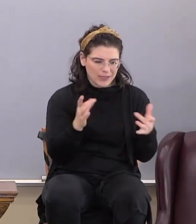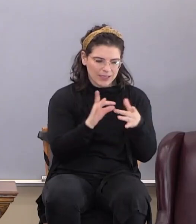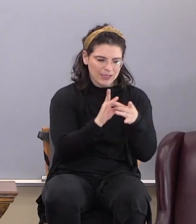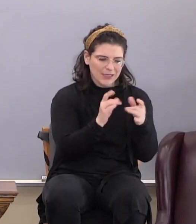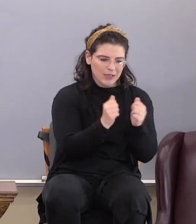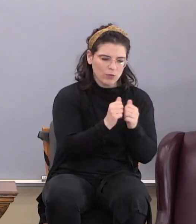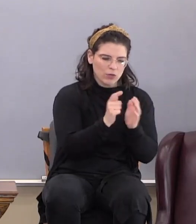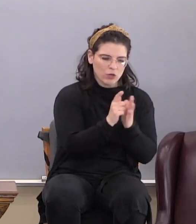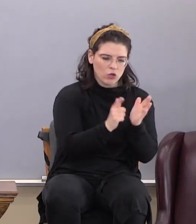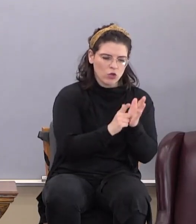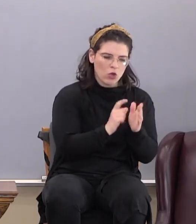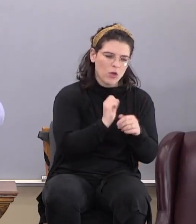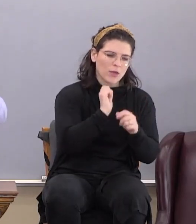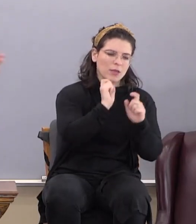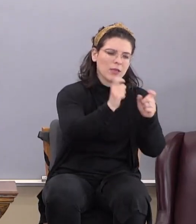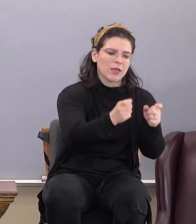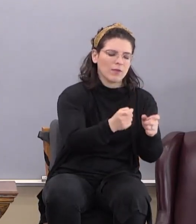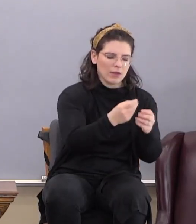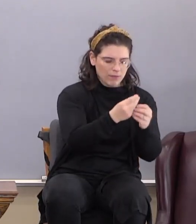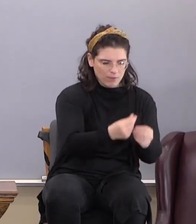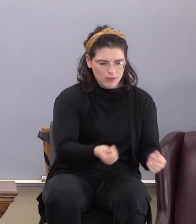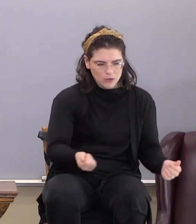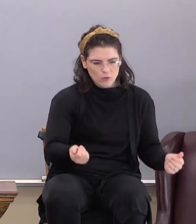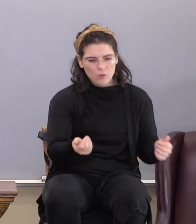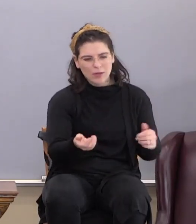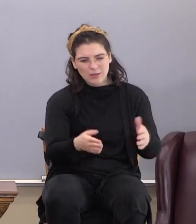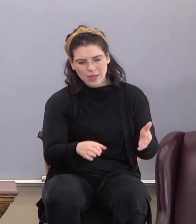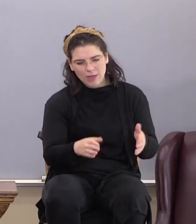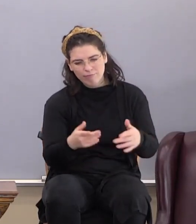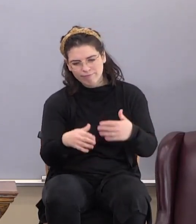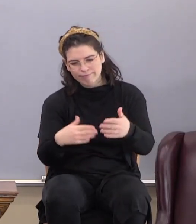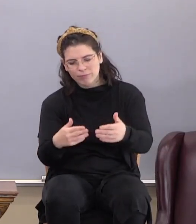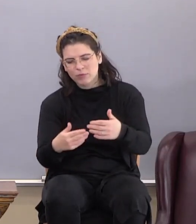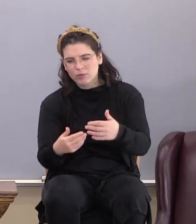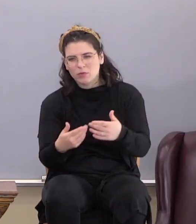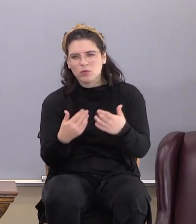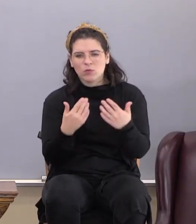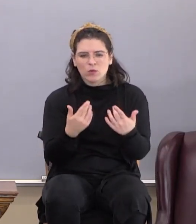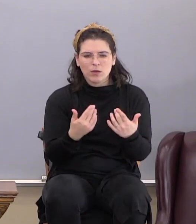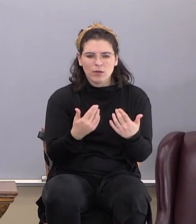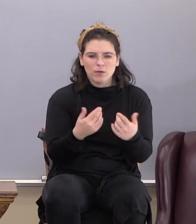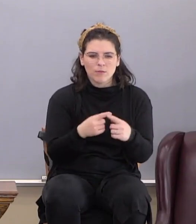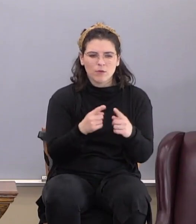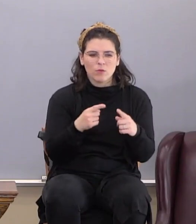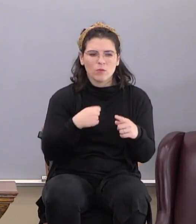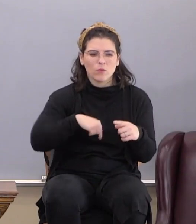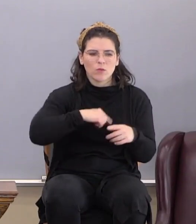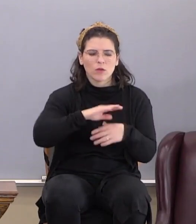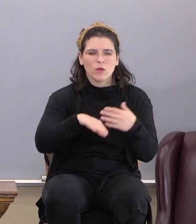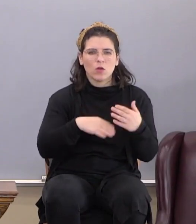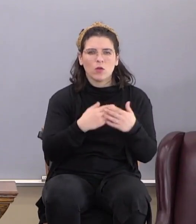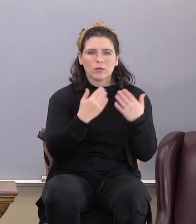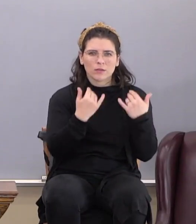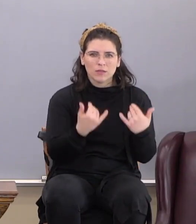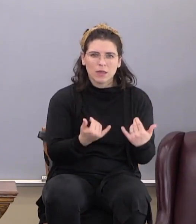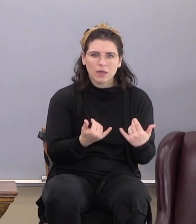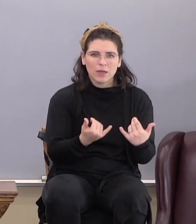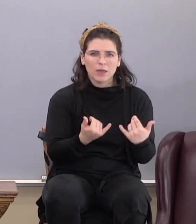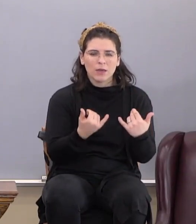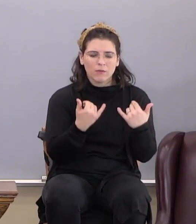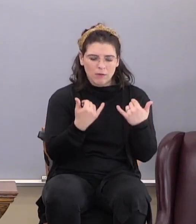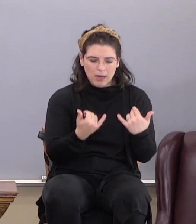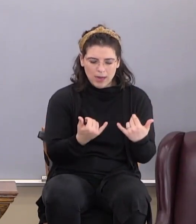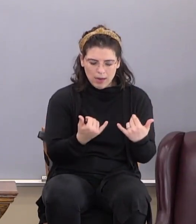law, which ultimately fades away, it's inferior, it's death, so on and so forth. Wait a minute. But we all today, now, verse